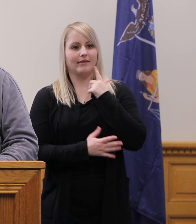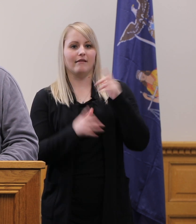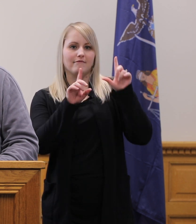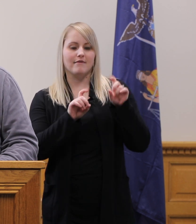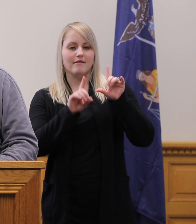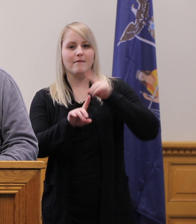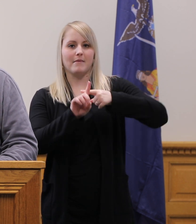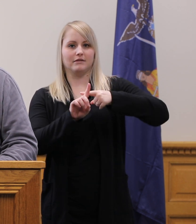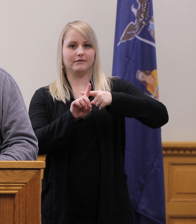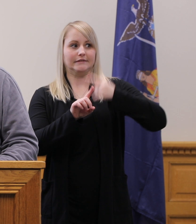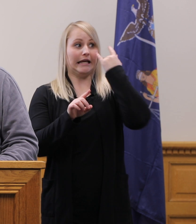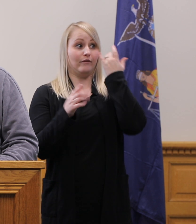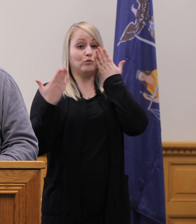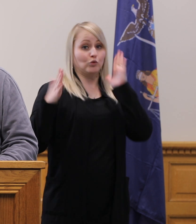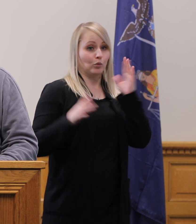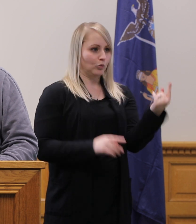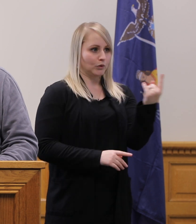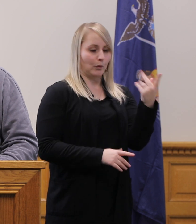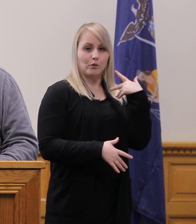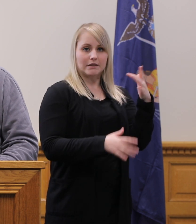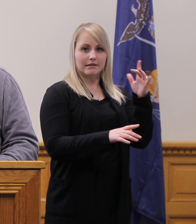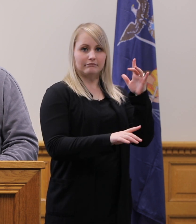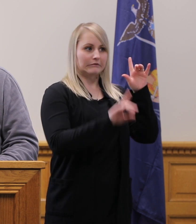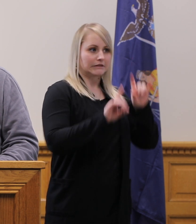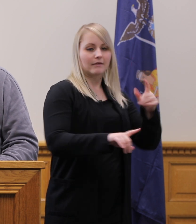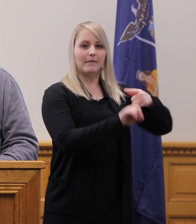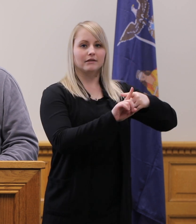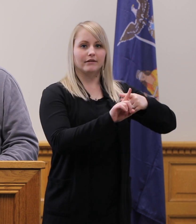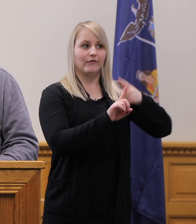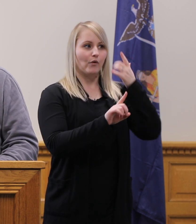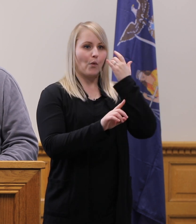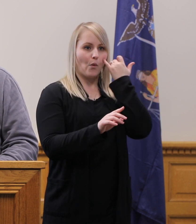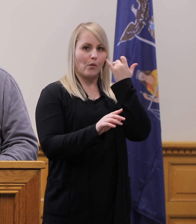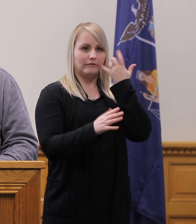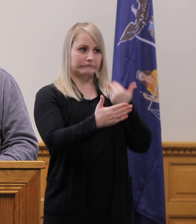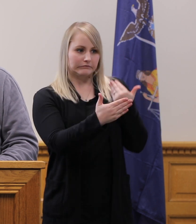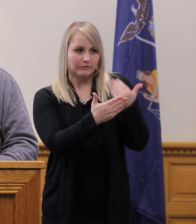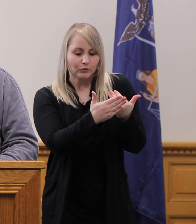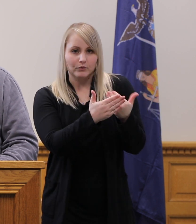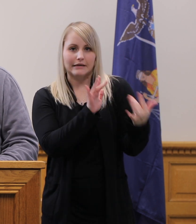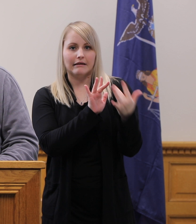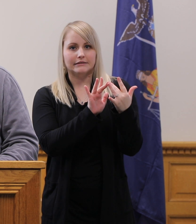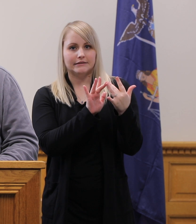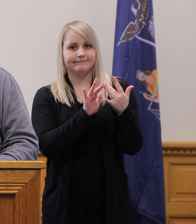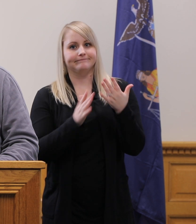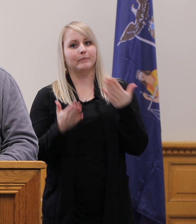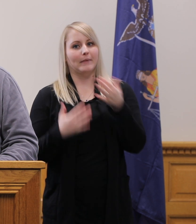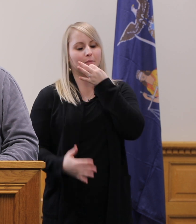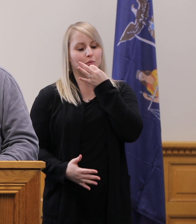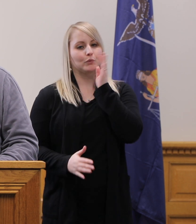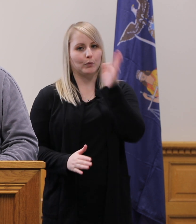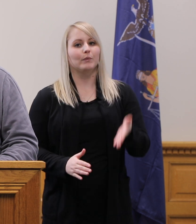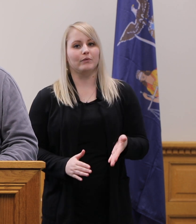If you don't know someone who has been infected or had close contact with an infected person, you probably will soon. It is